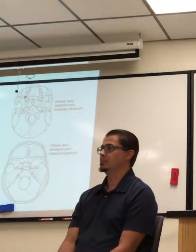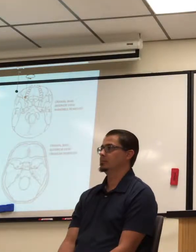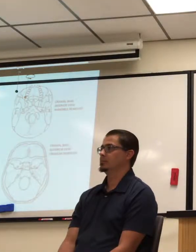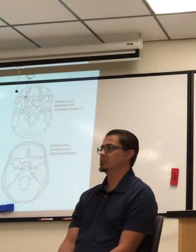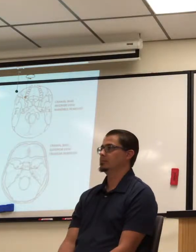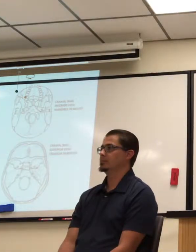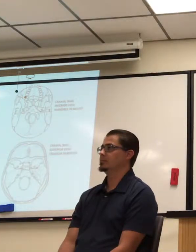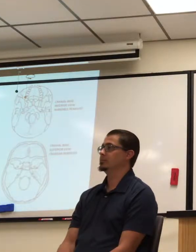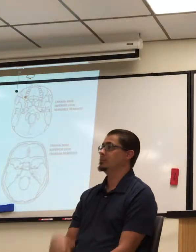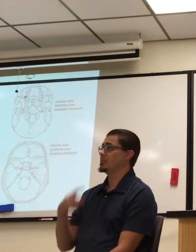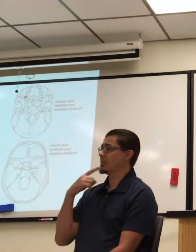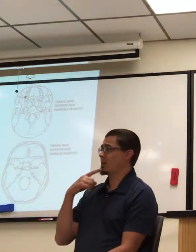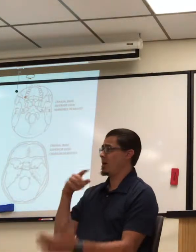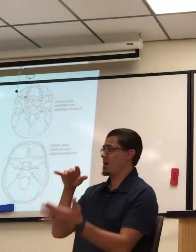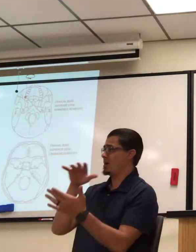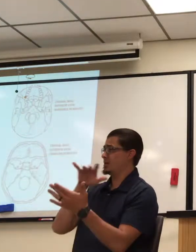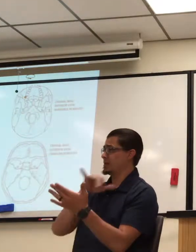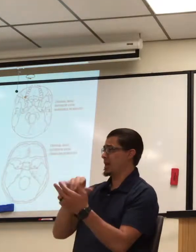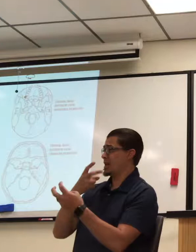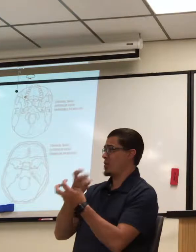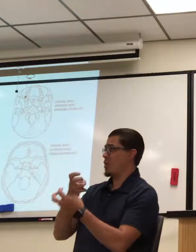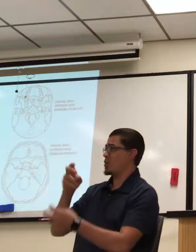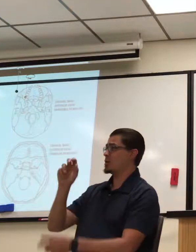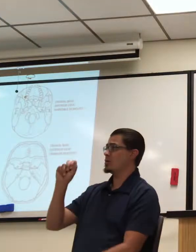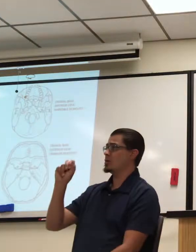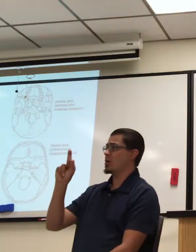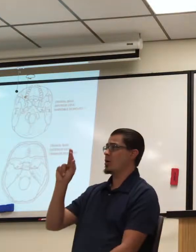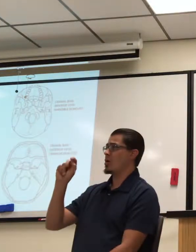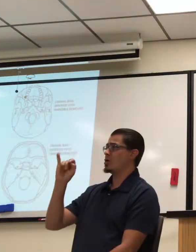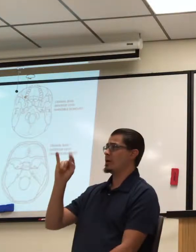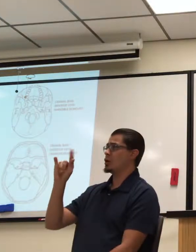So when I say study the skull bones articulated,